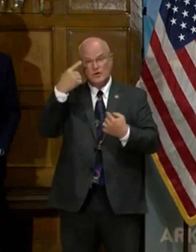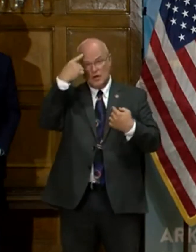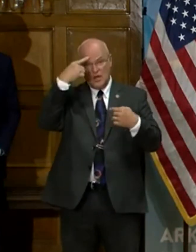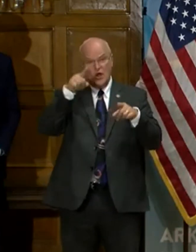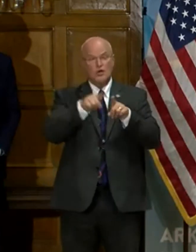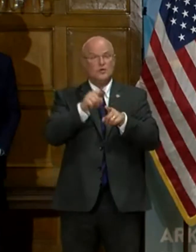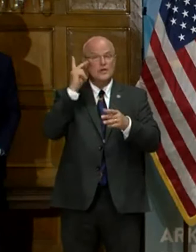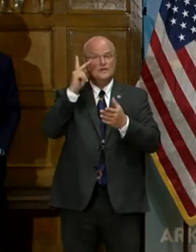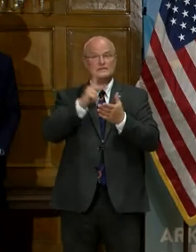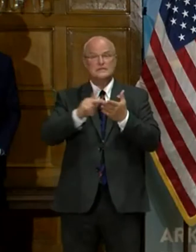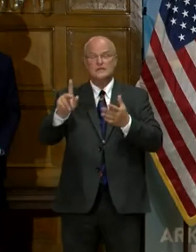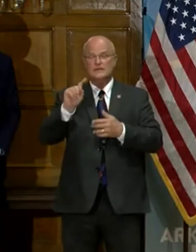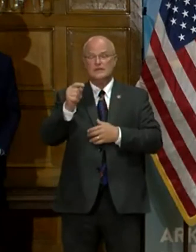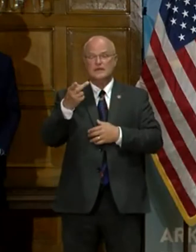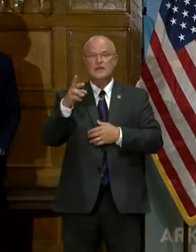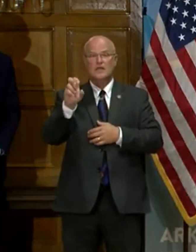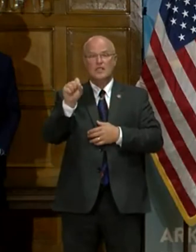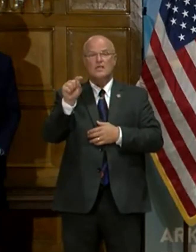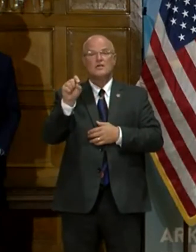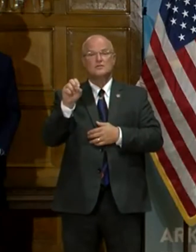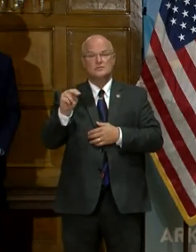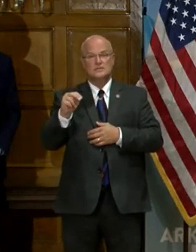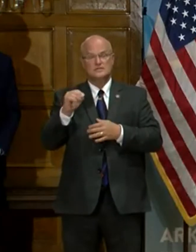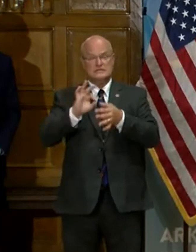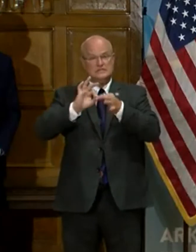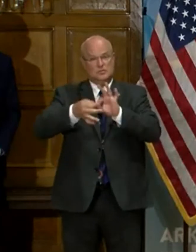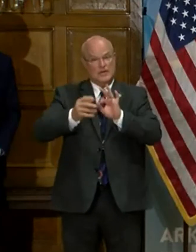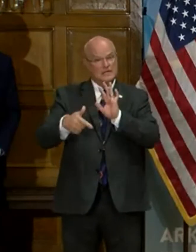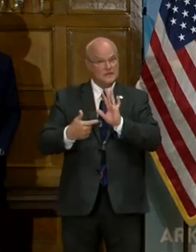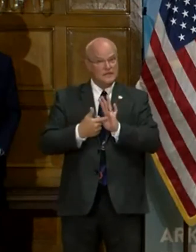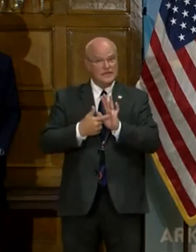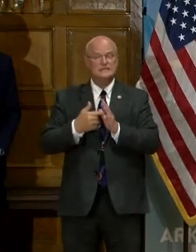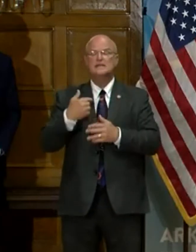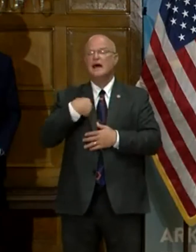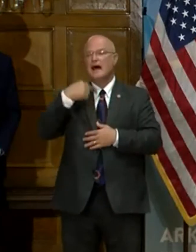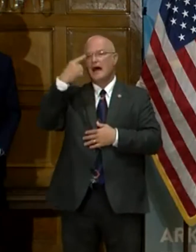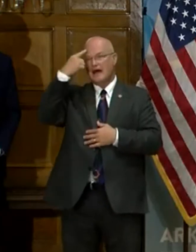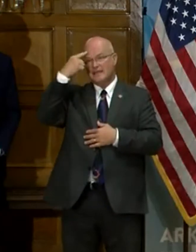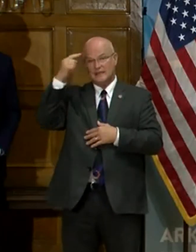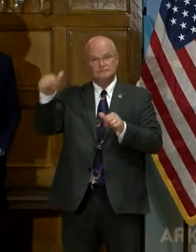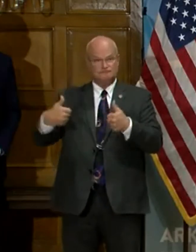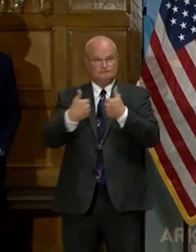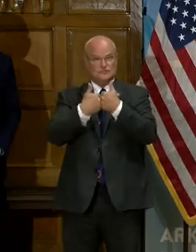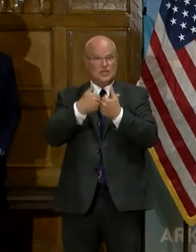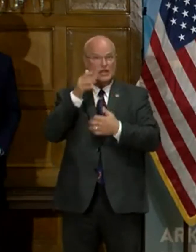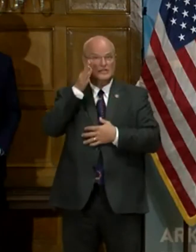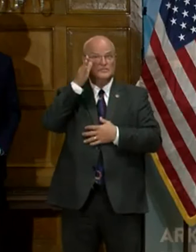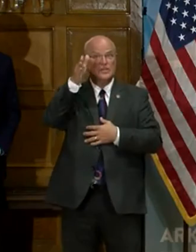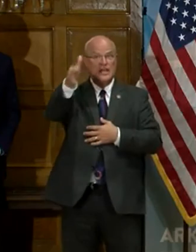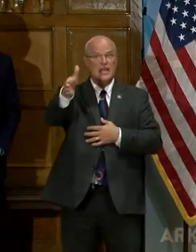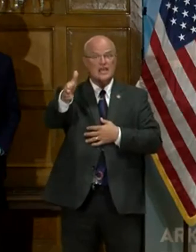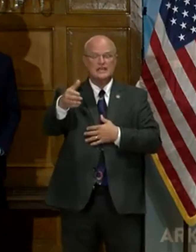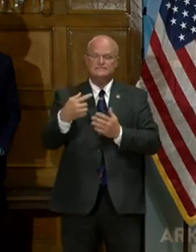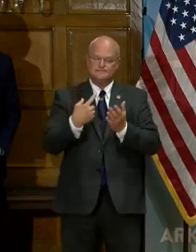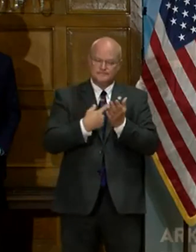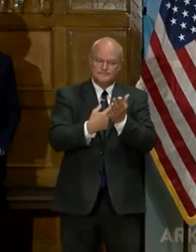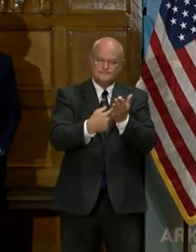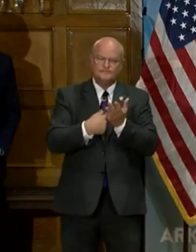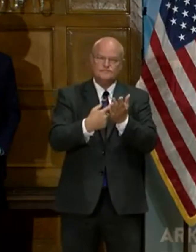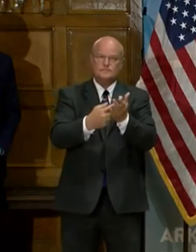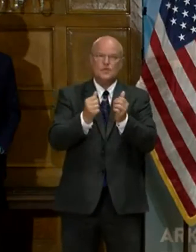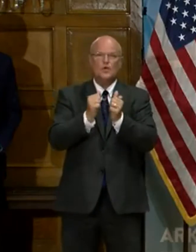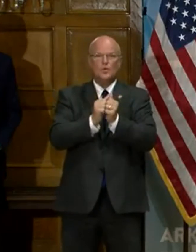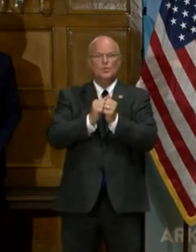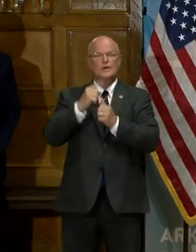with Secretary Thurston's interpretation of this. I think we have a challenge ahead of us in conversations with the Governor and